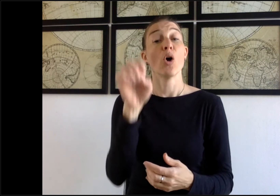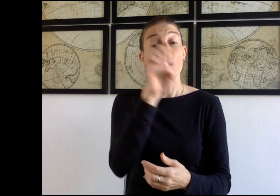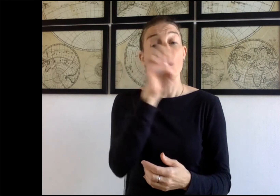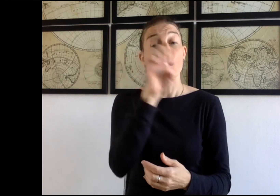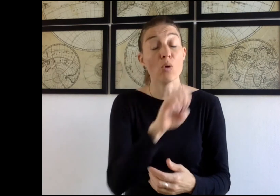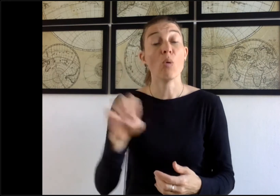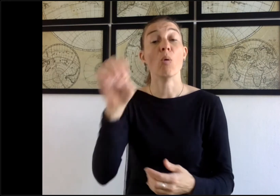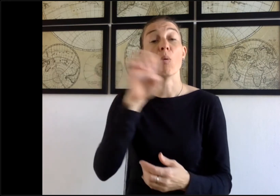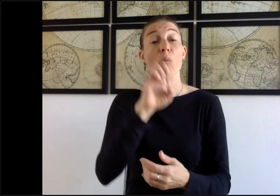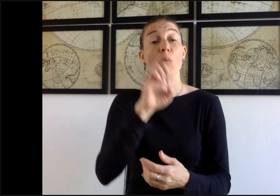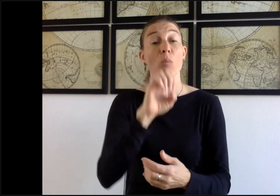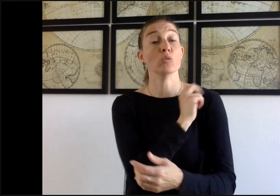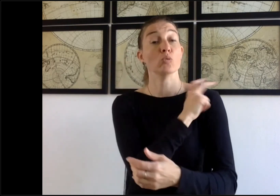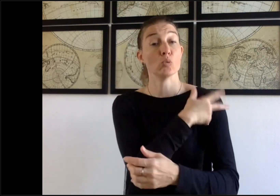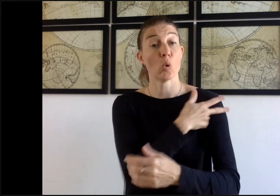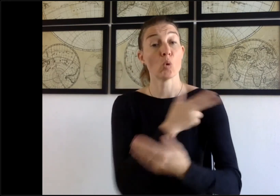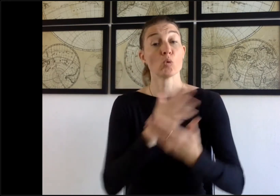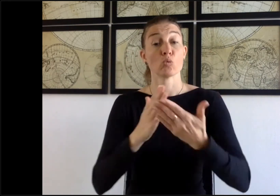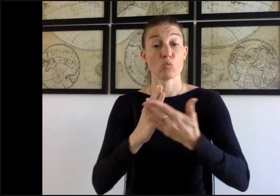to cover all important social issues.